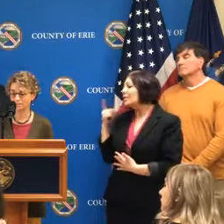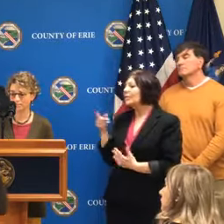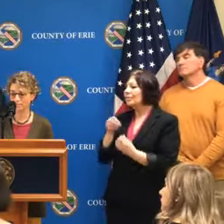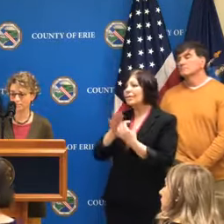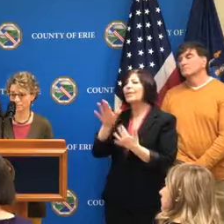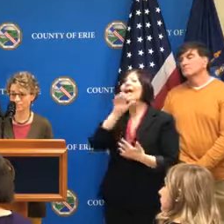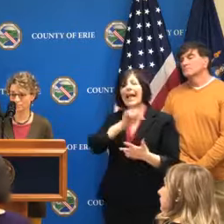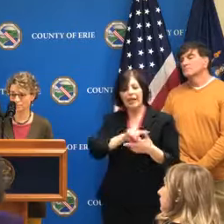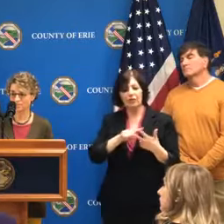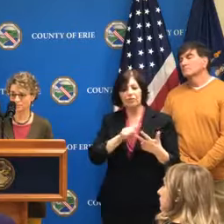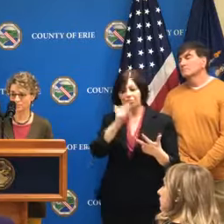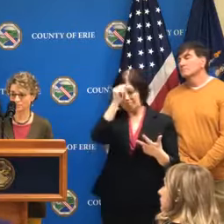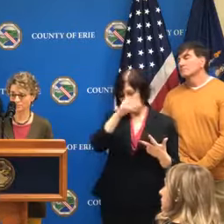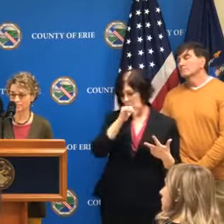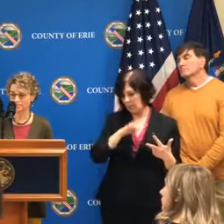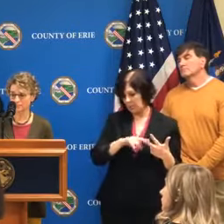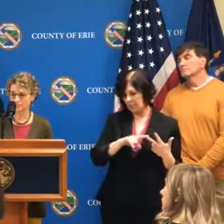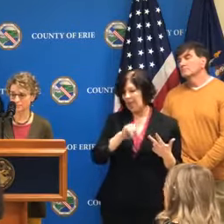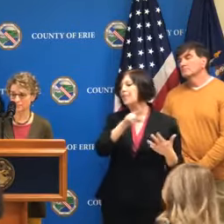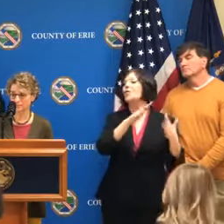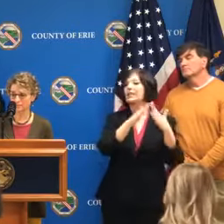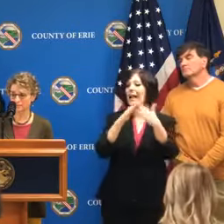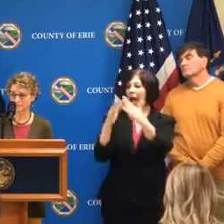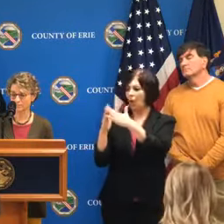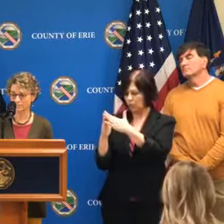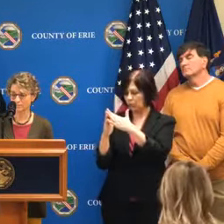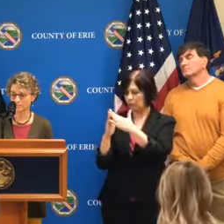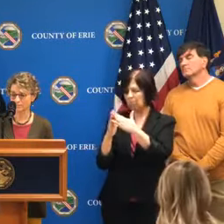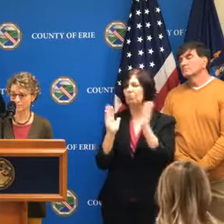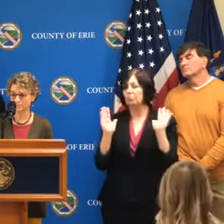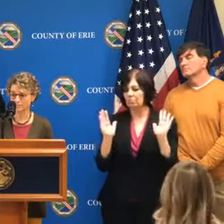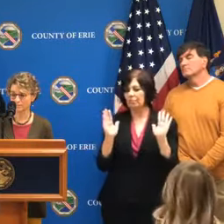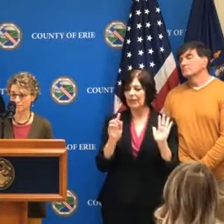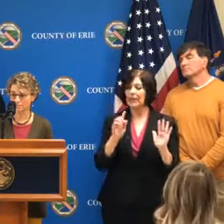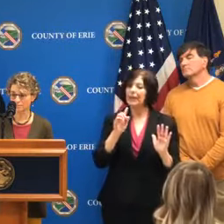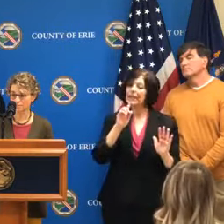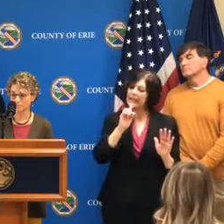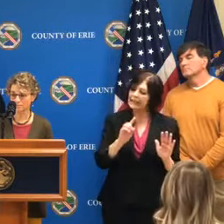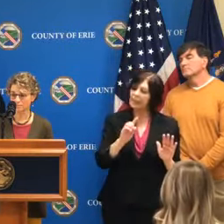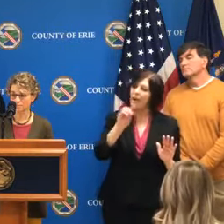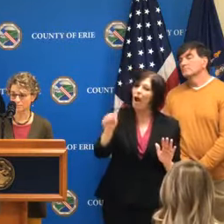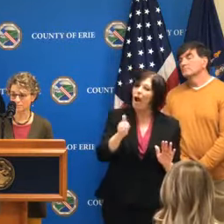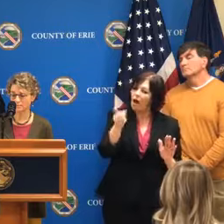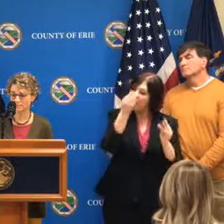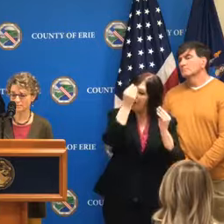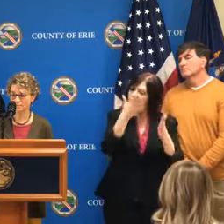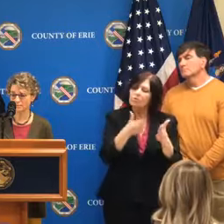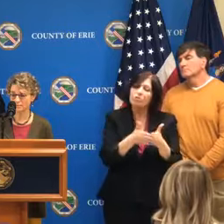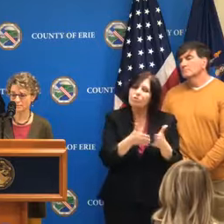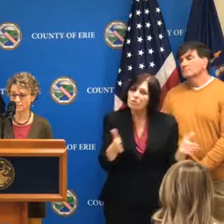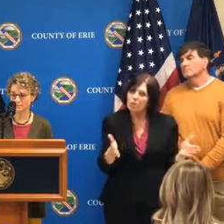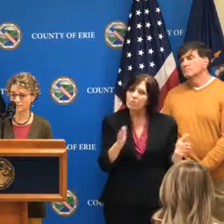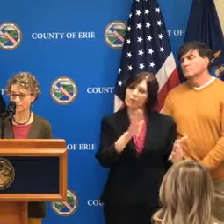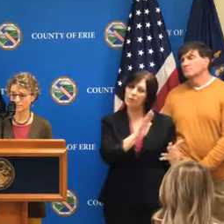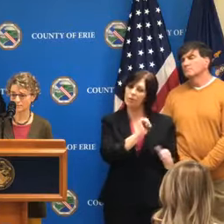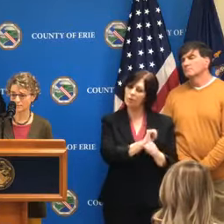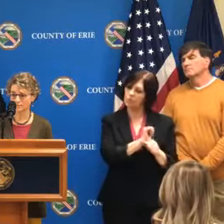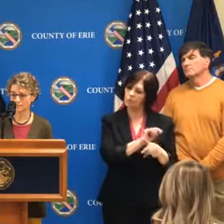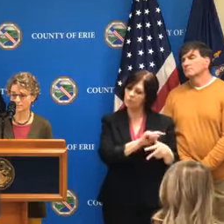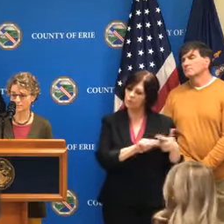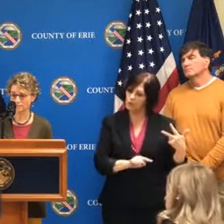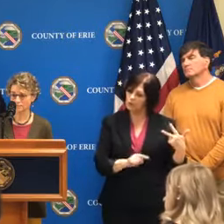age, gender, communities that they come from in a non-specific way. Is there non-specific information, even general information, about